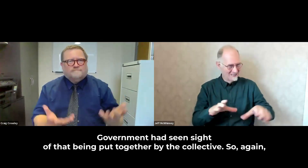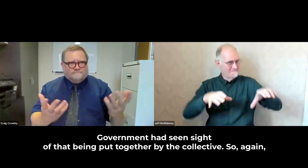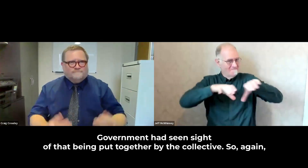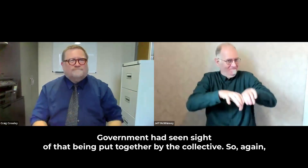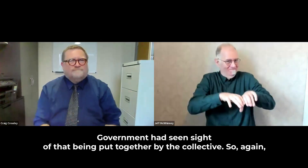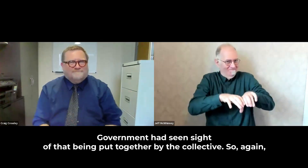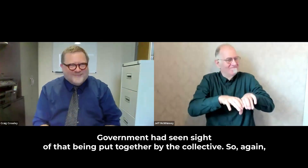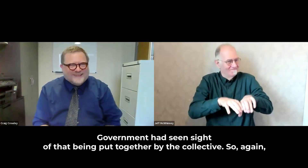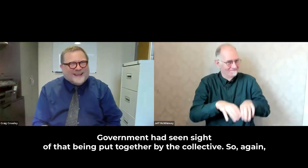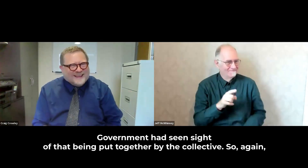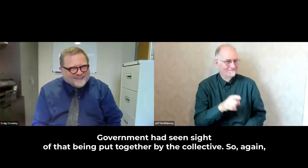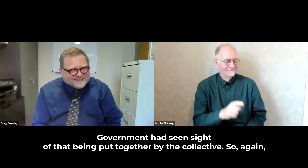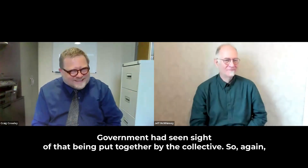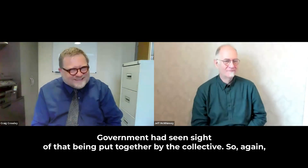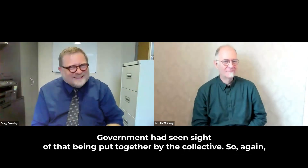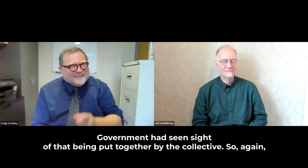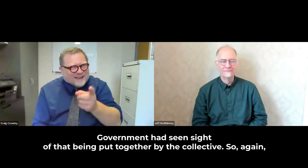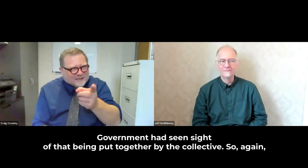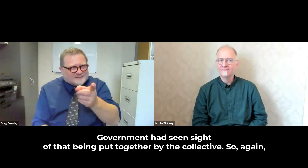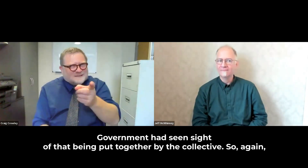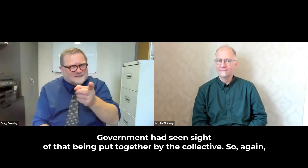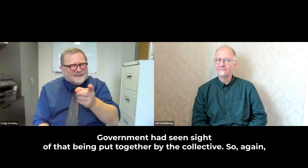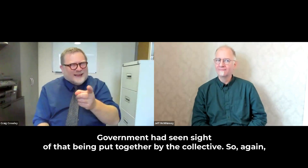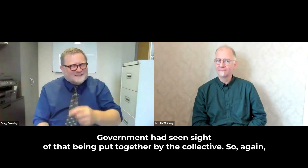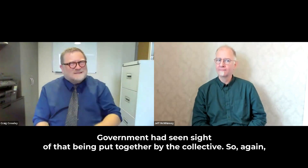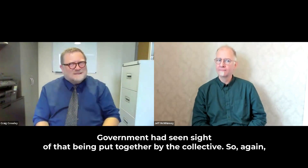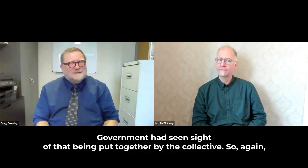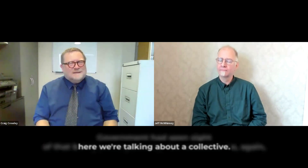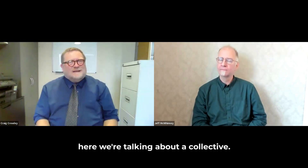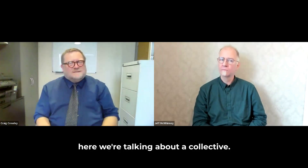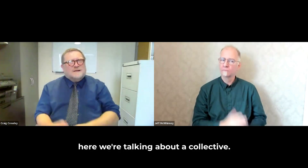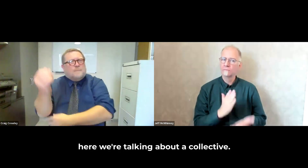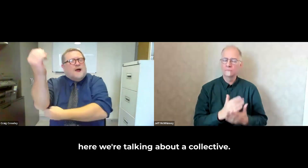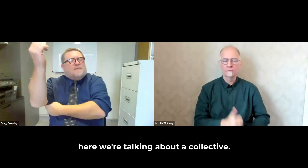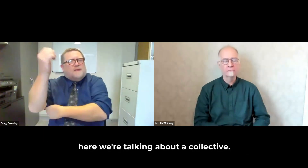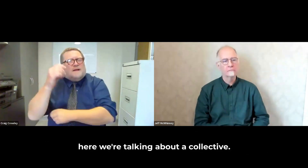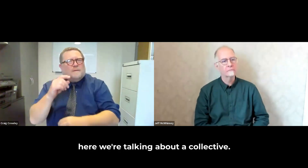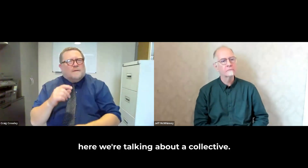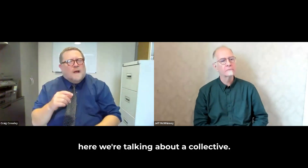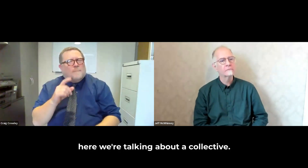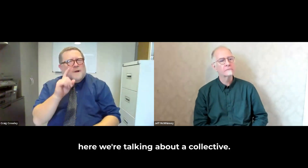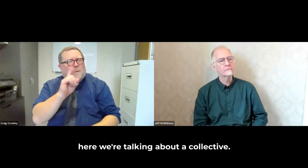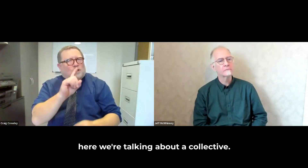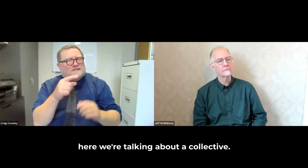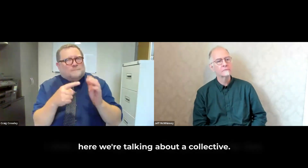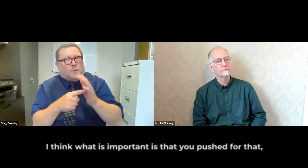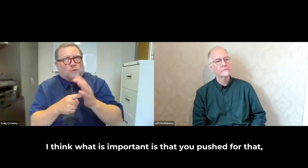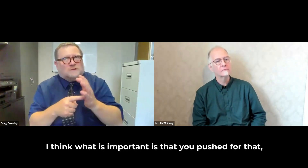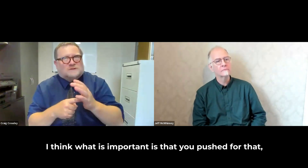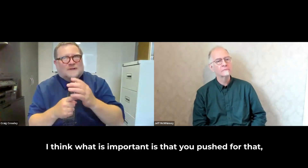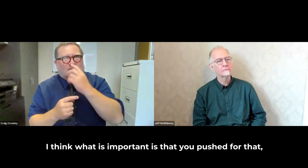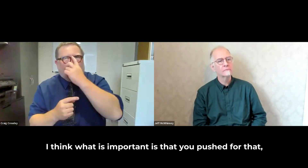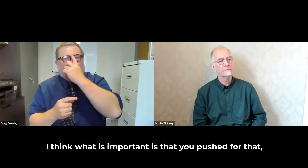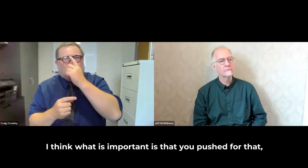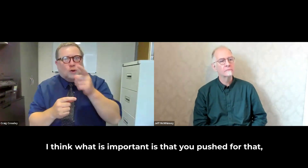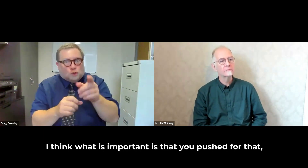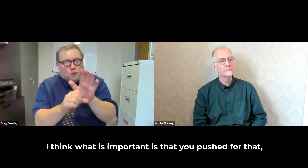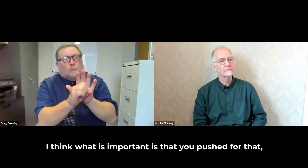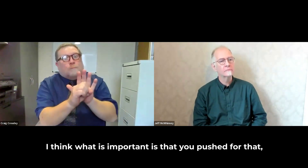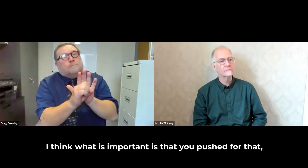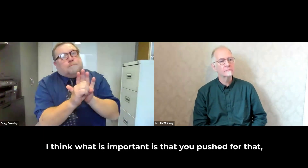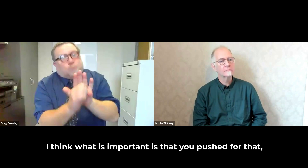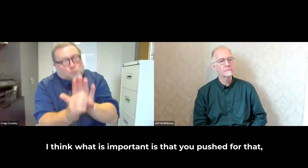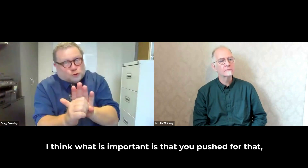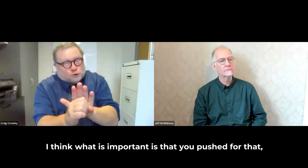had seen sight of that and put together a collective. So again, here we're talking about a collective. I think what